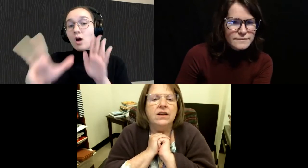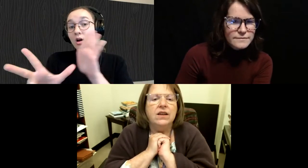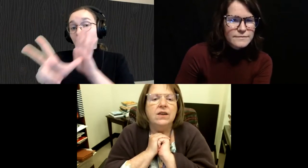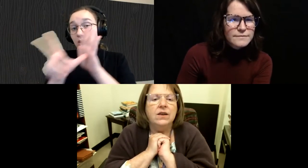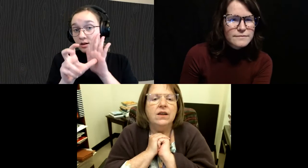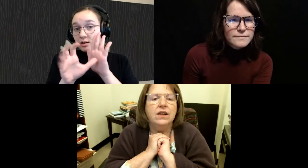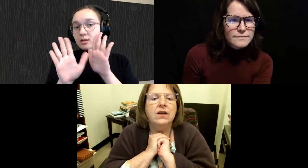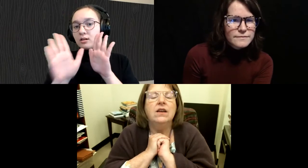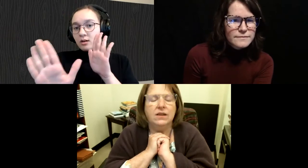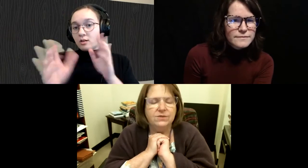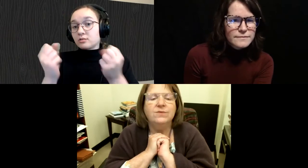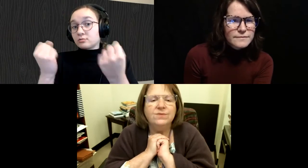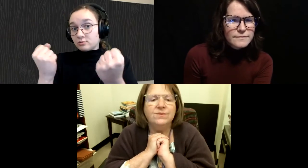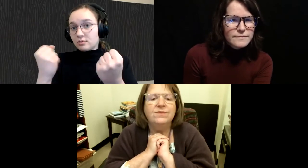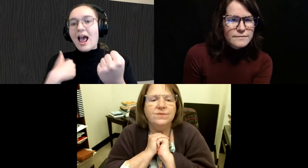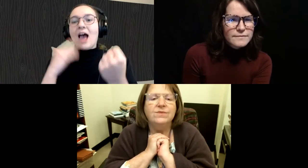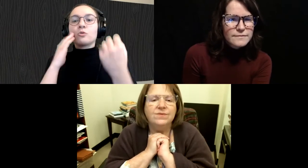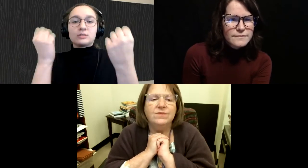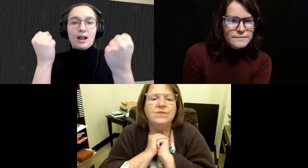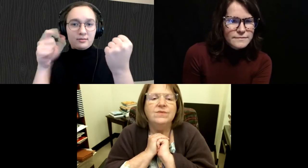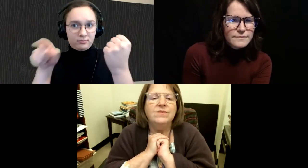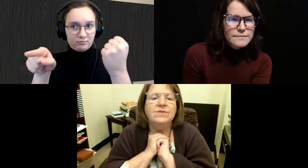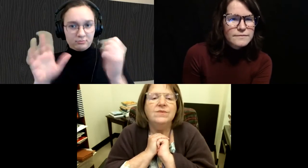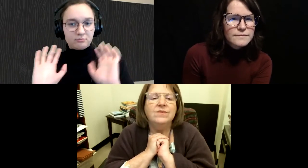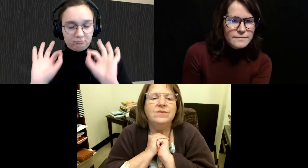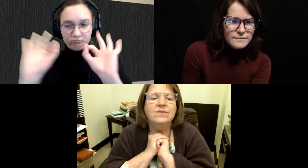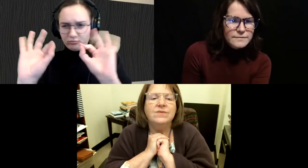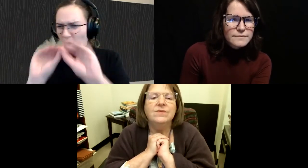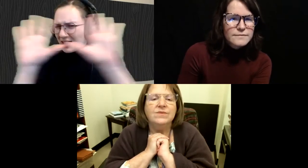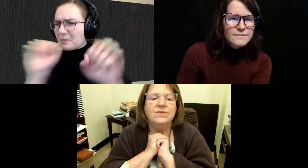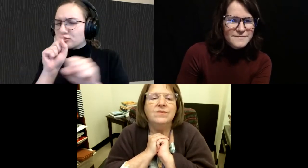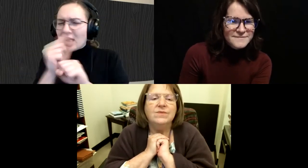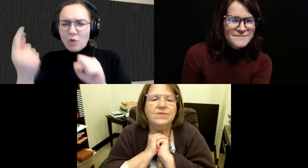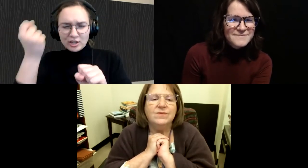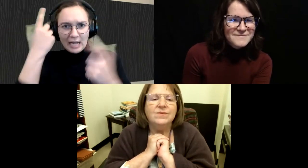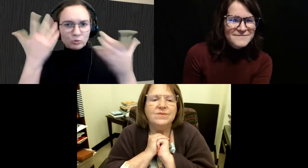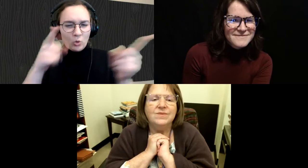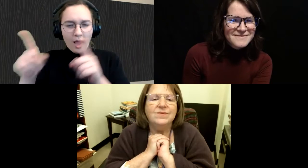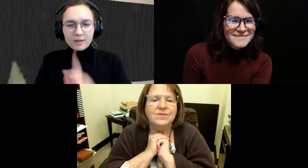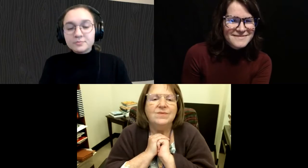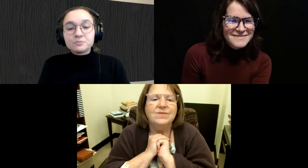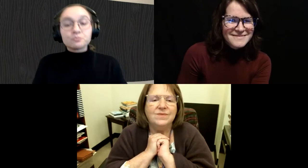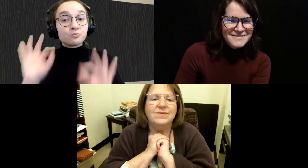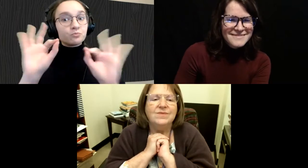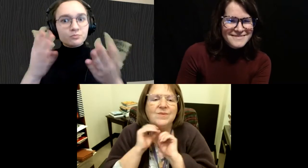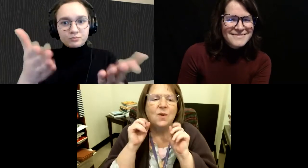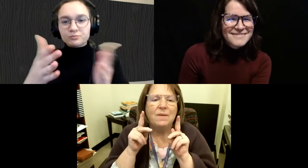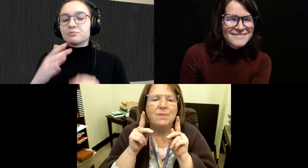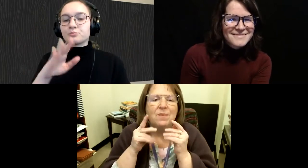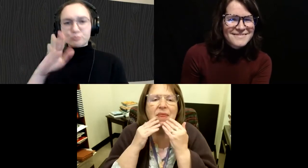bright. And so what I'm going to do is I'm going to copy sign her to make sure everybody understands exactly what's